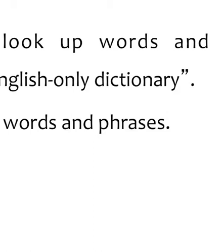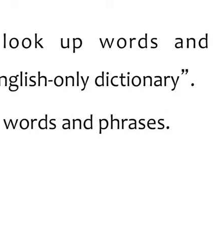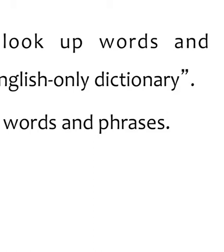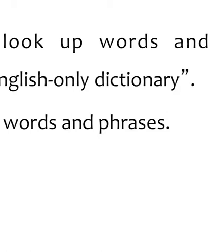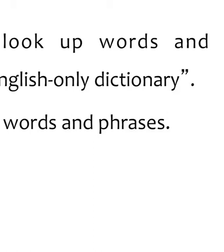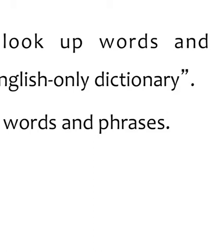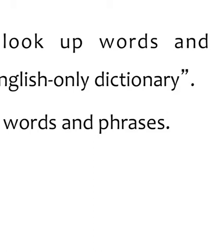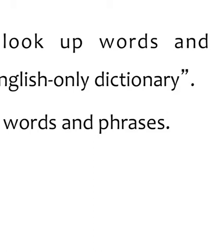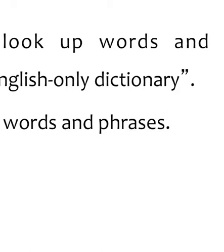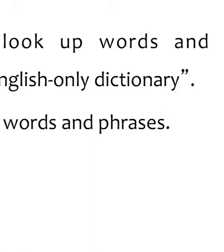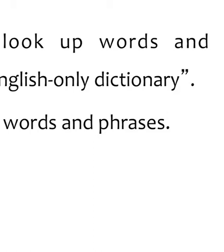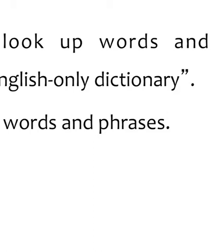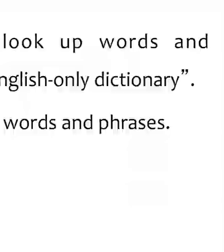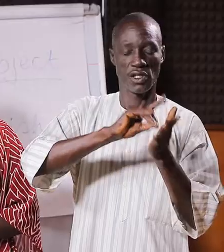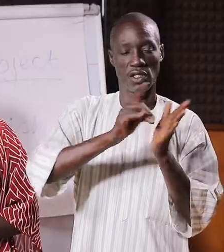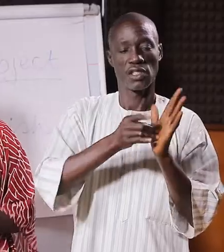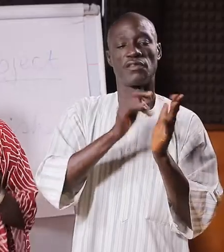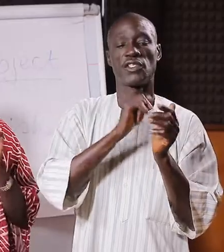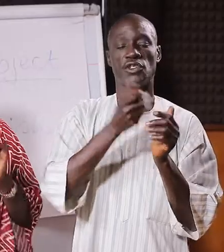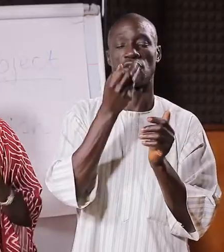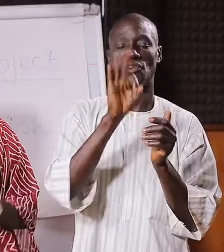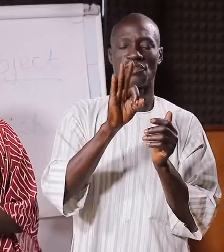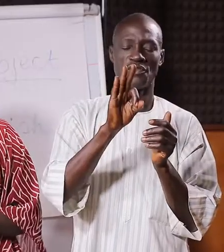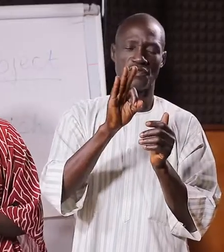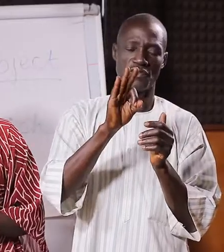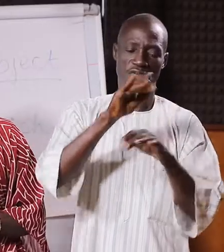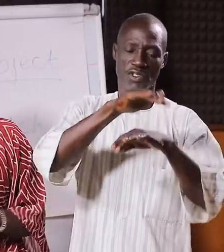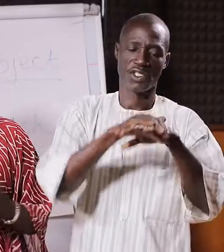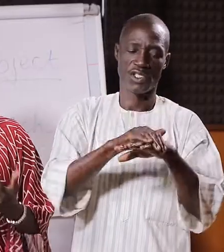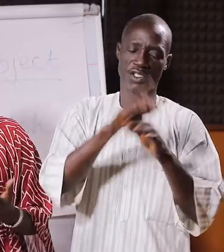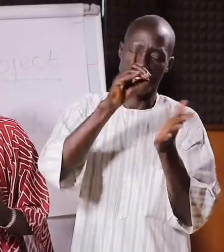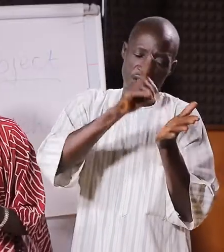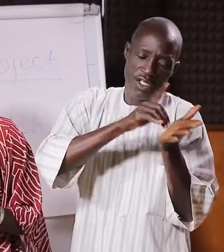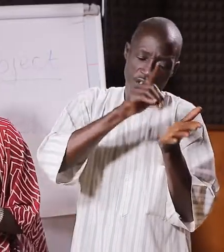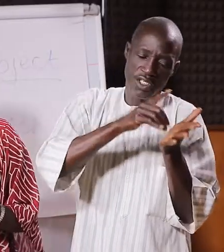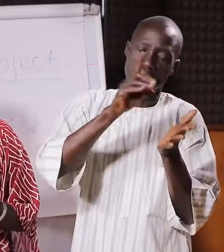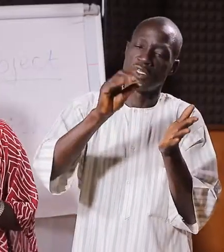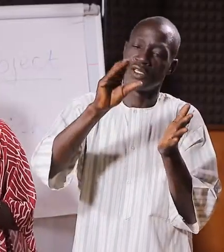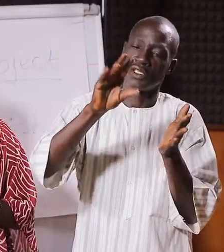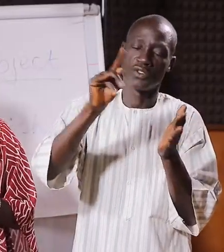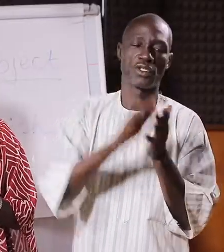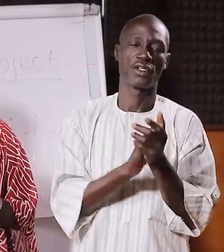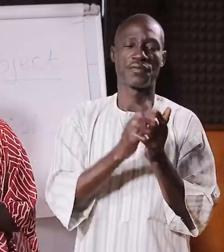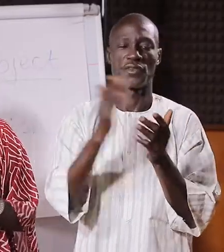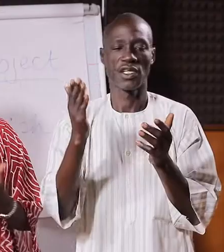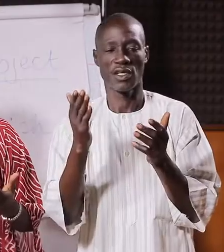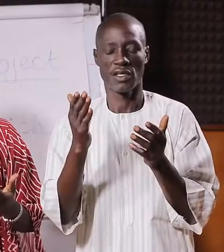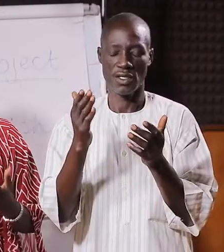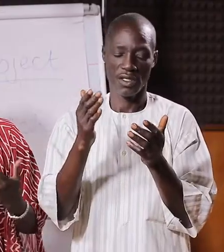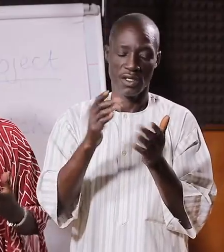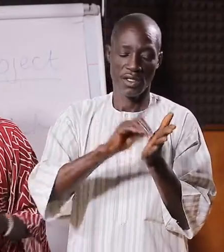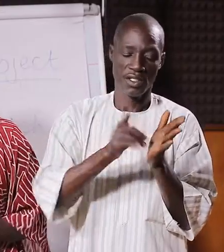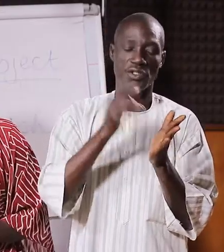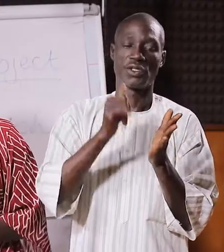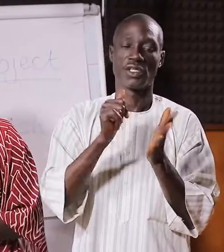an English-only dictionary. English only. There are dictionaries that have other